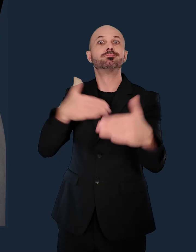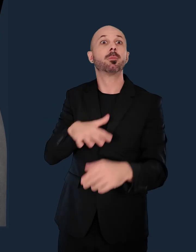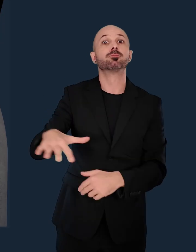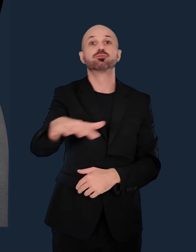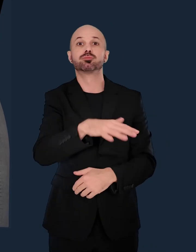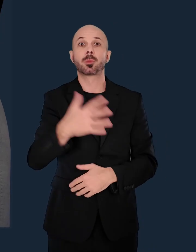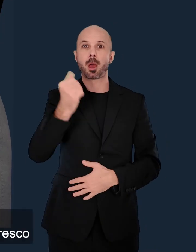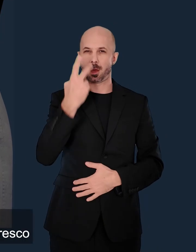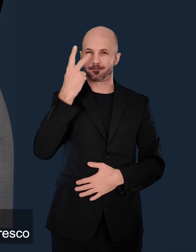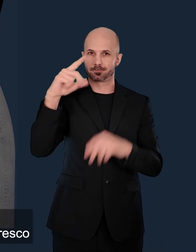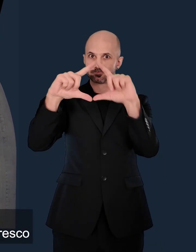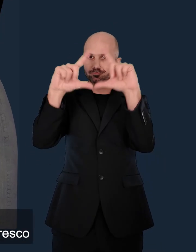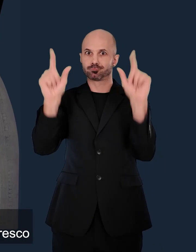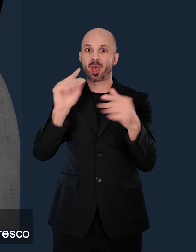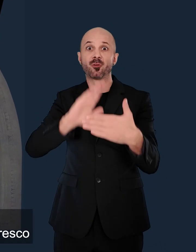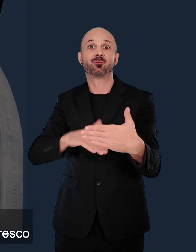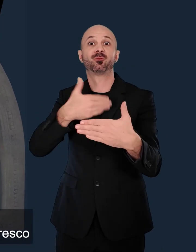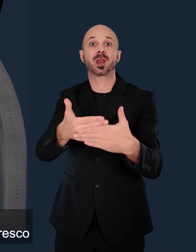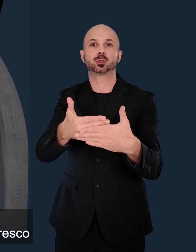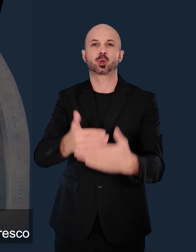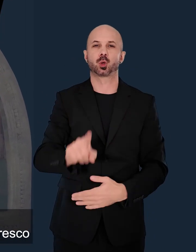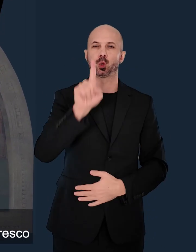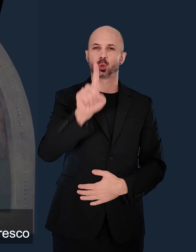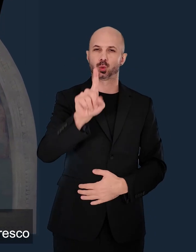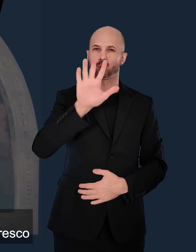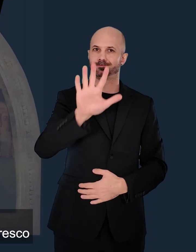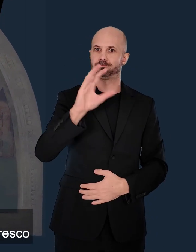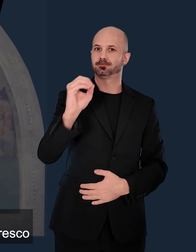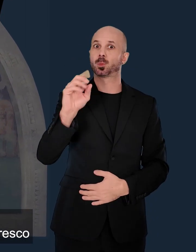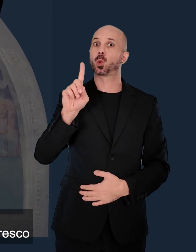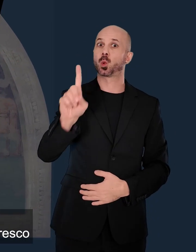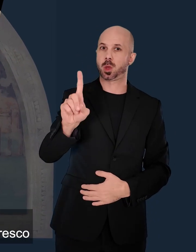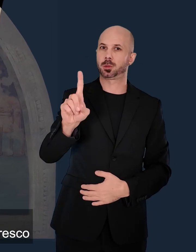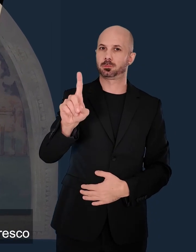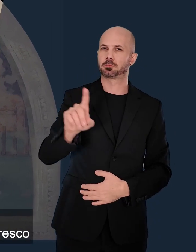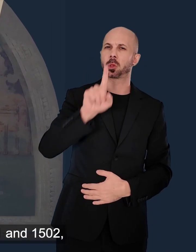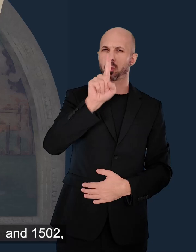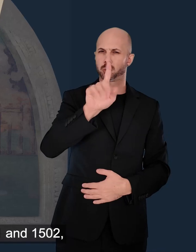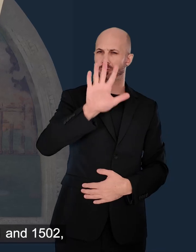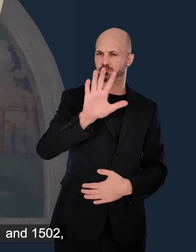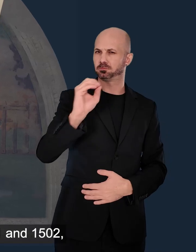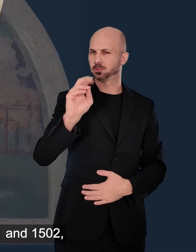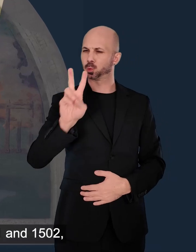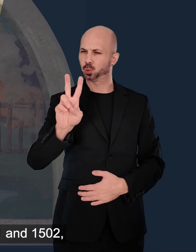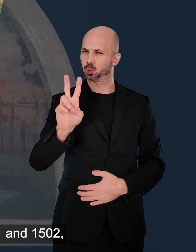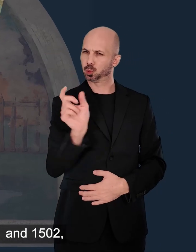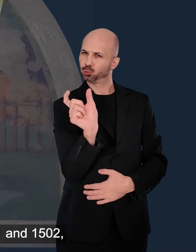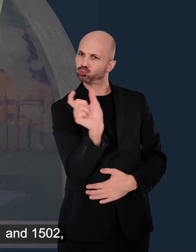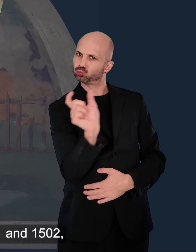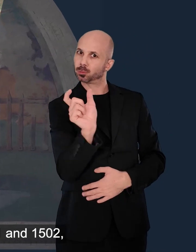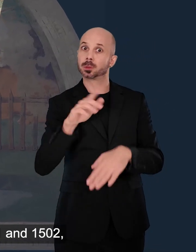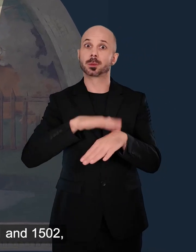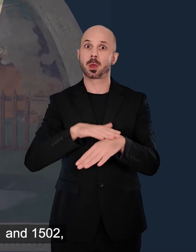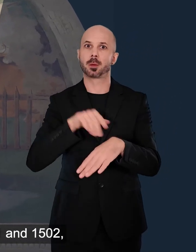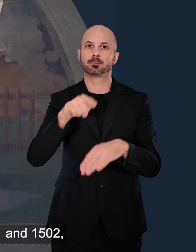Of the various works in this room, it is worth examining the lunette with fresco decoration, painted